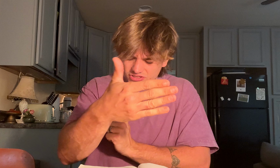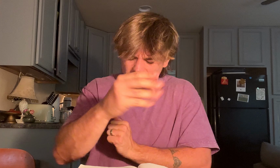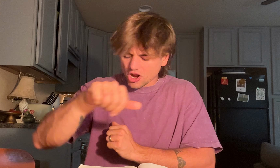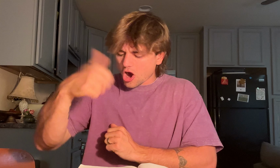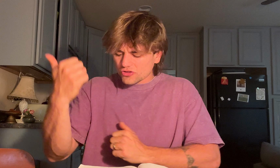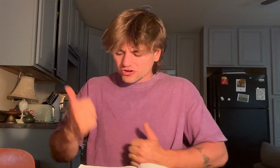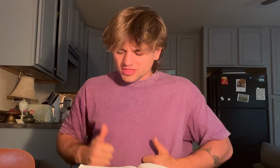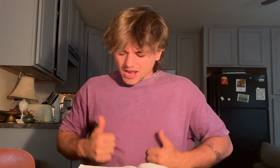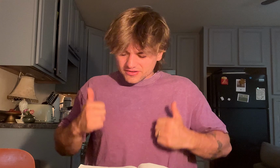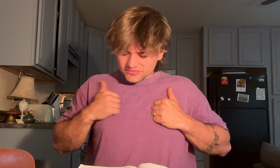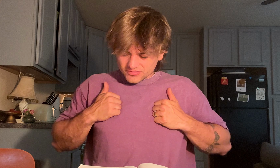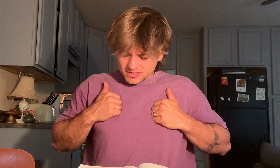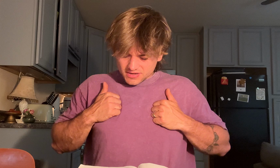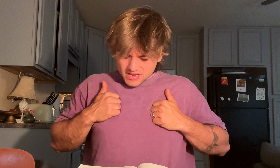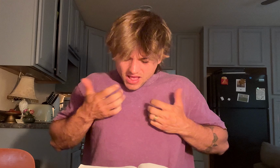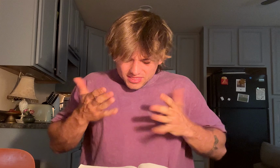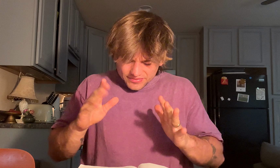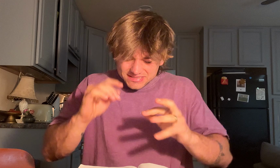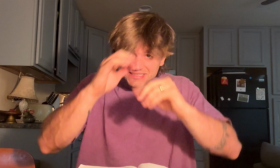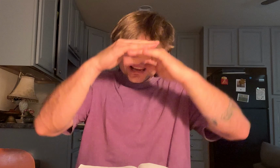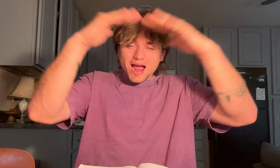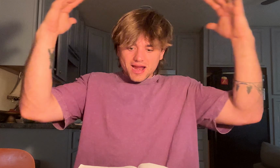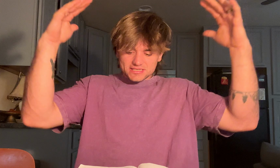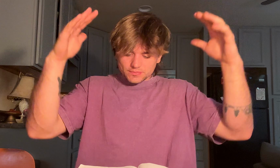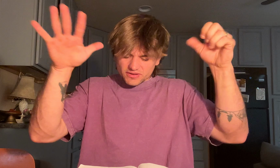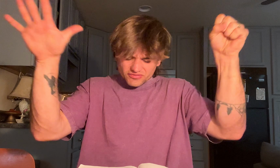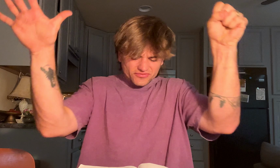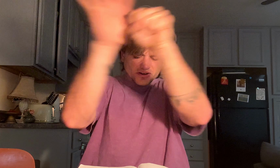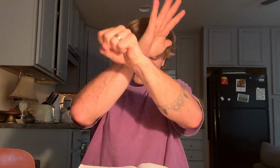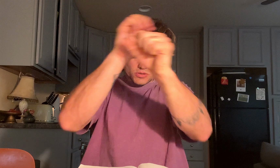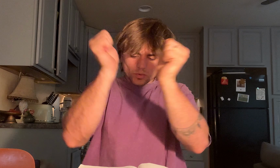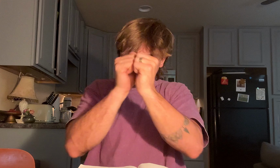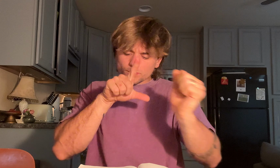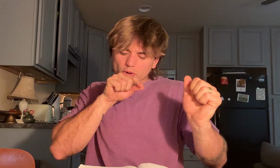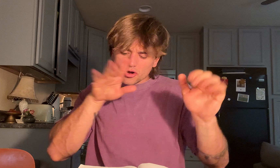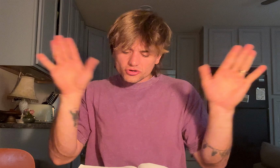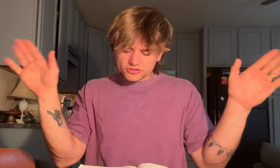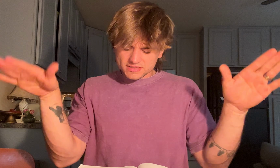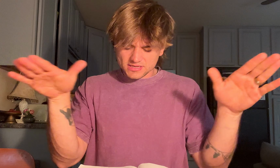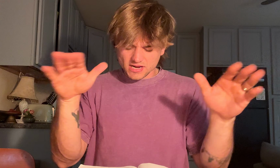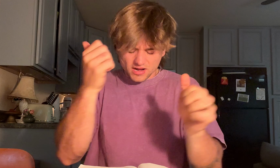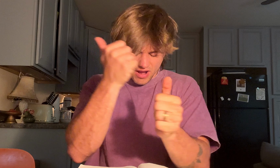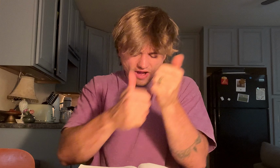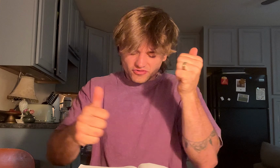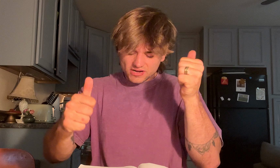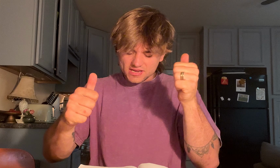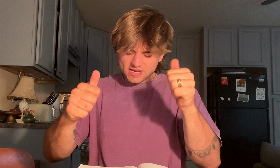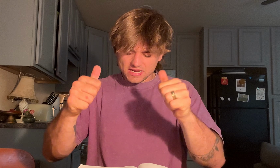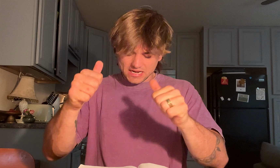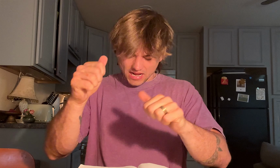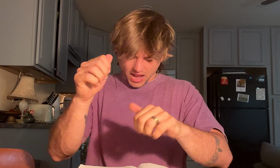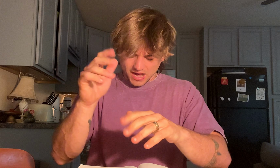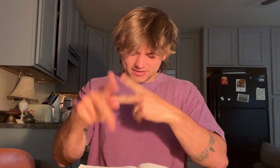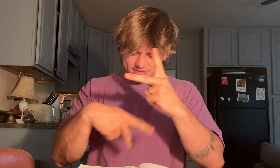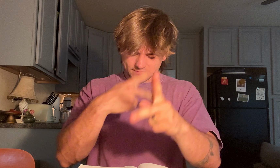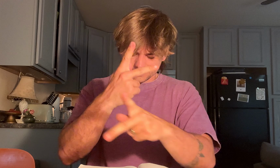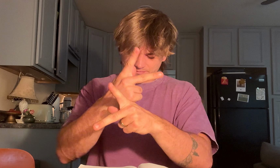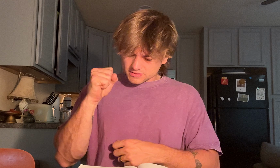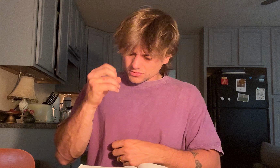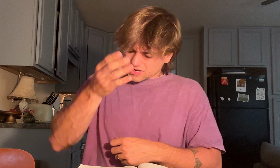and other life. Let the skies be filled with birds of every kind." So